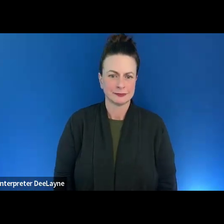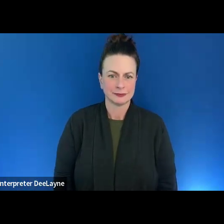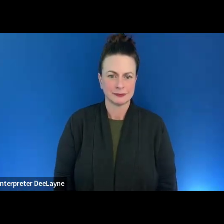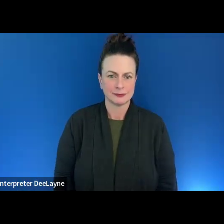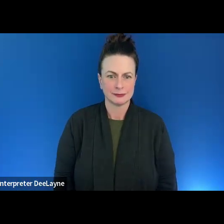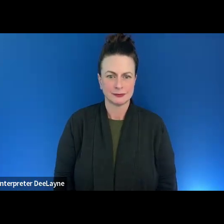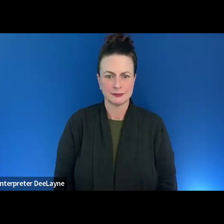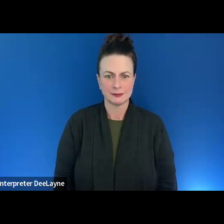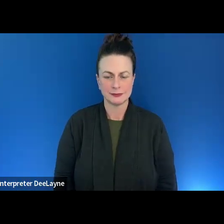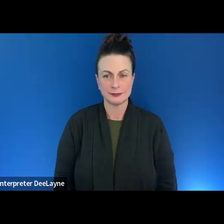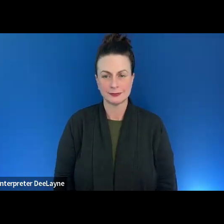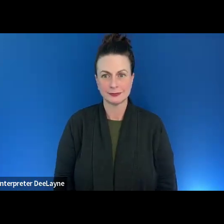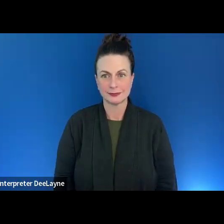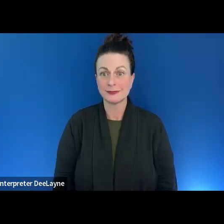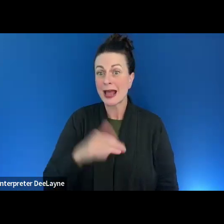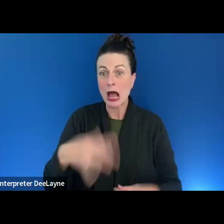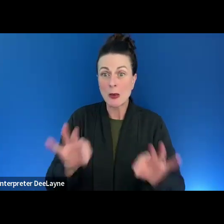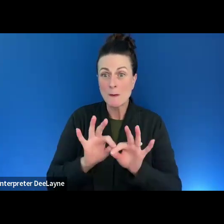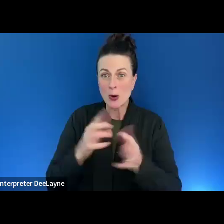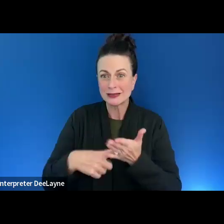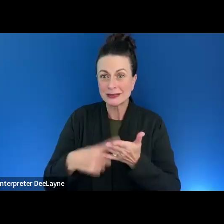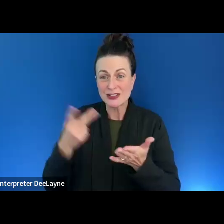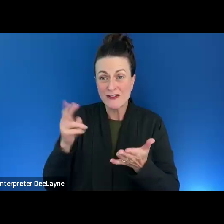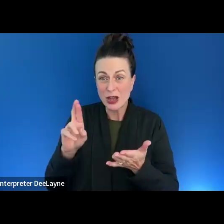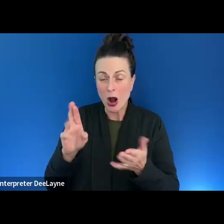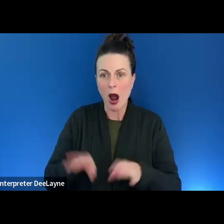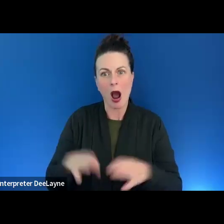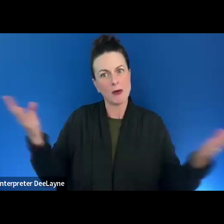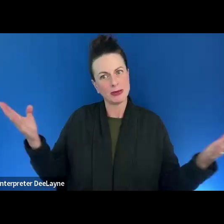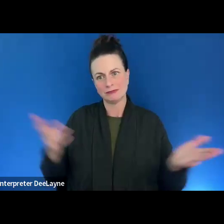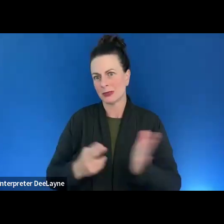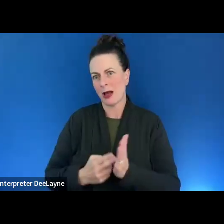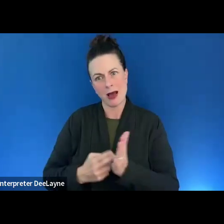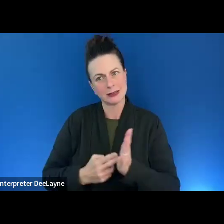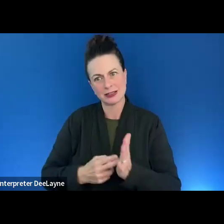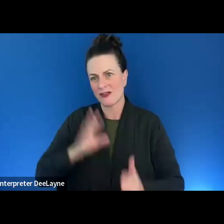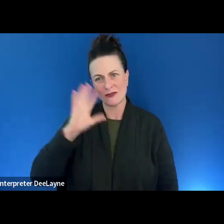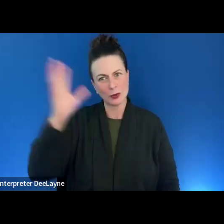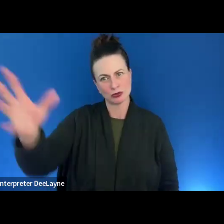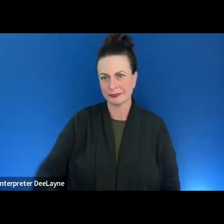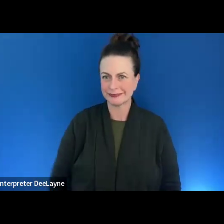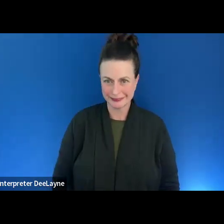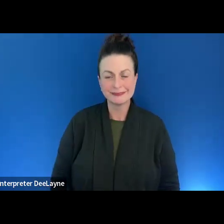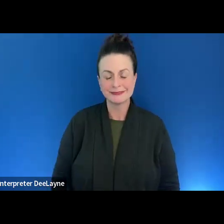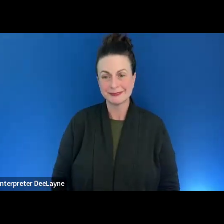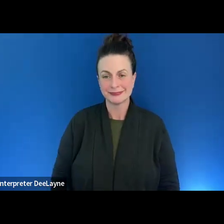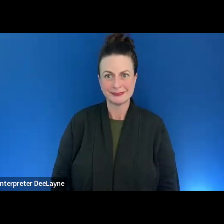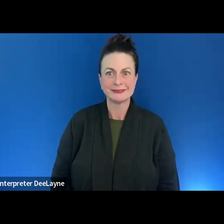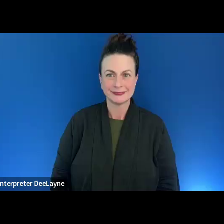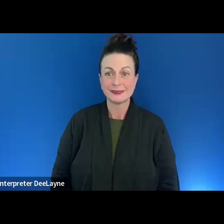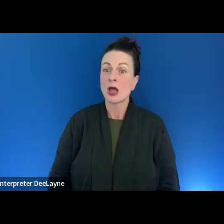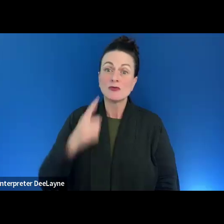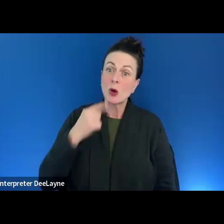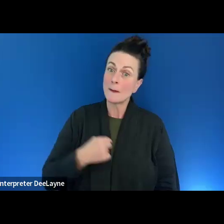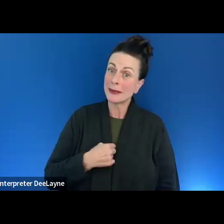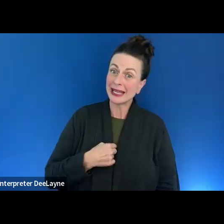Another thing that I think is important when you're talking to VR is being open and honest about your future and your desire to be an entrepreneur. For